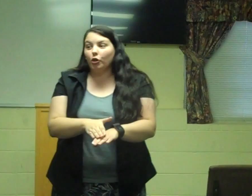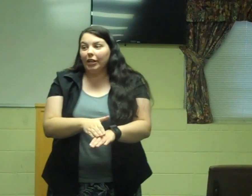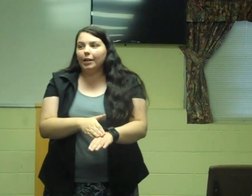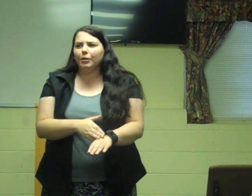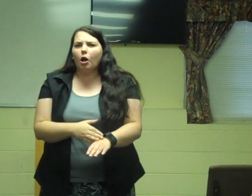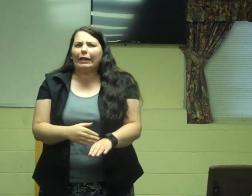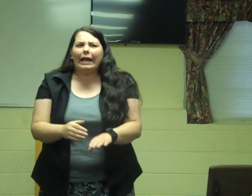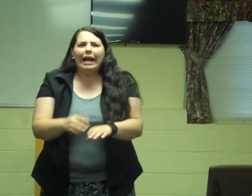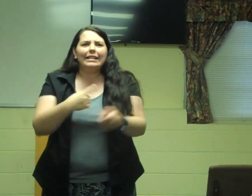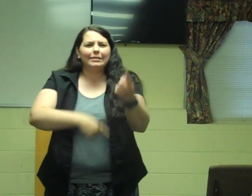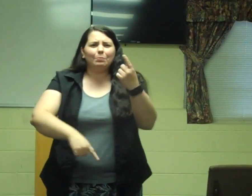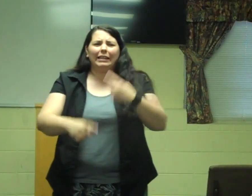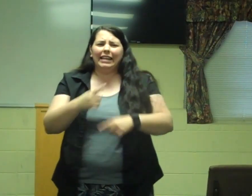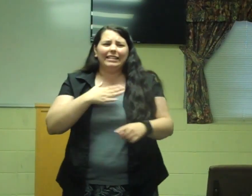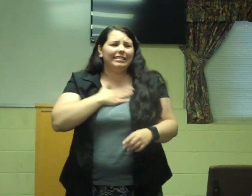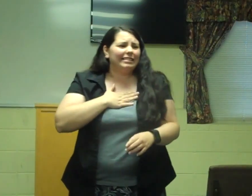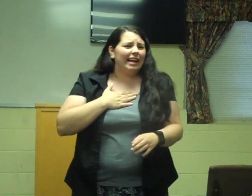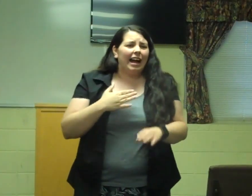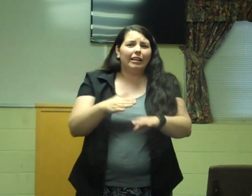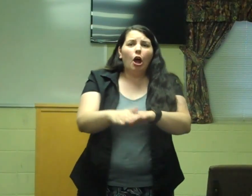you need them to go, like, please sign